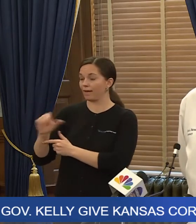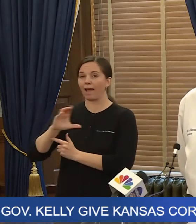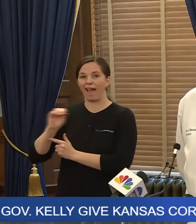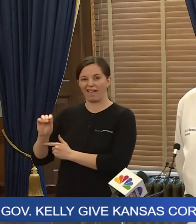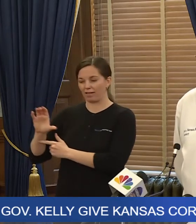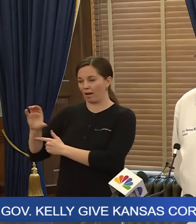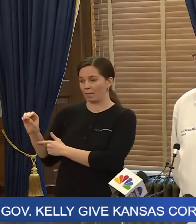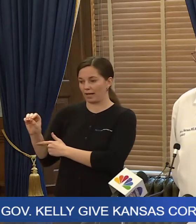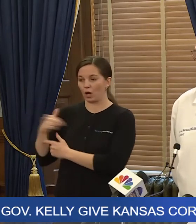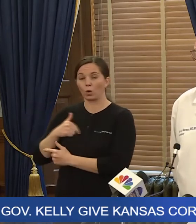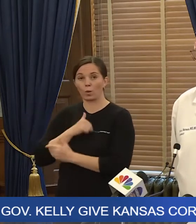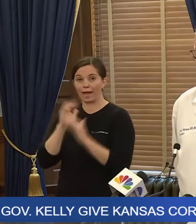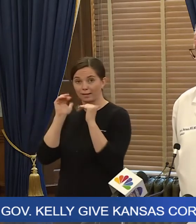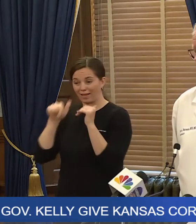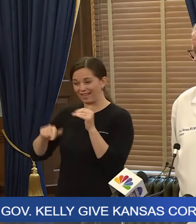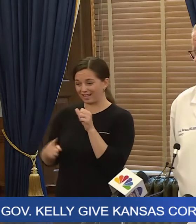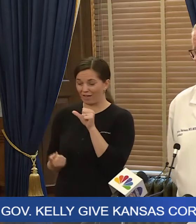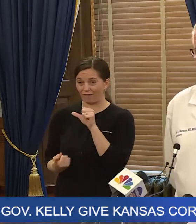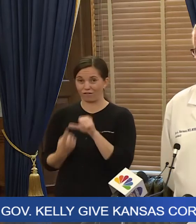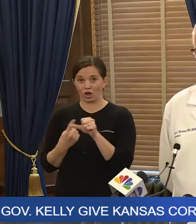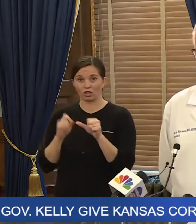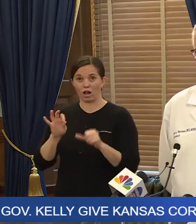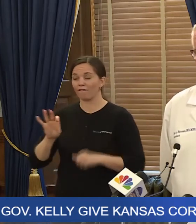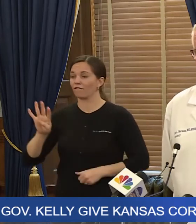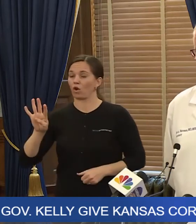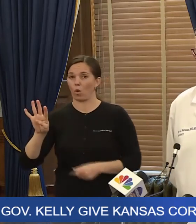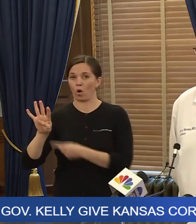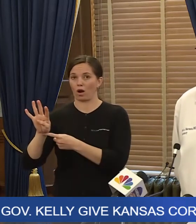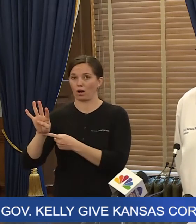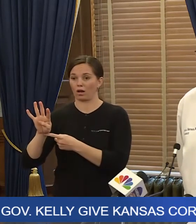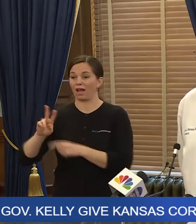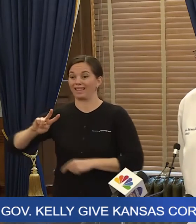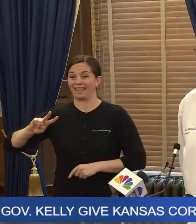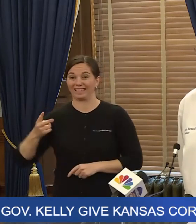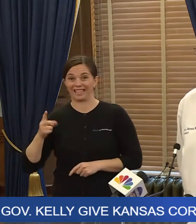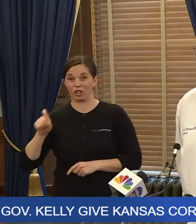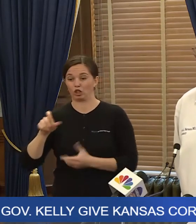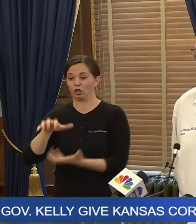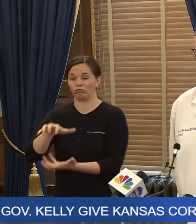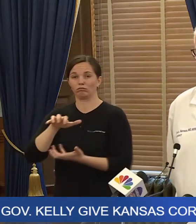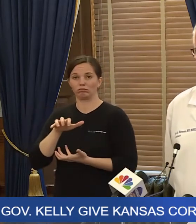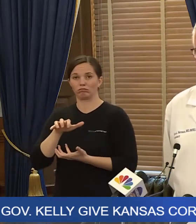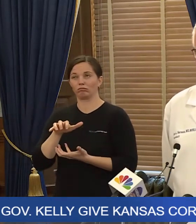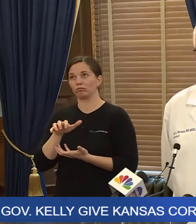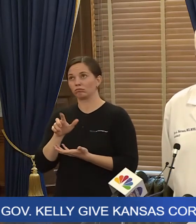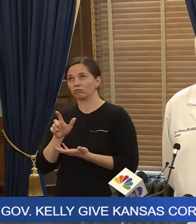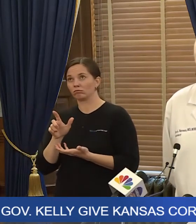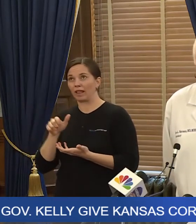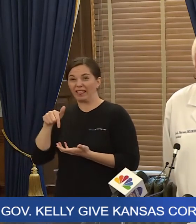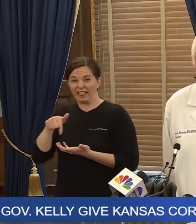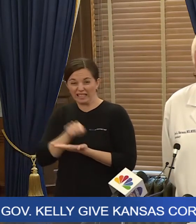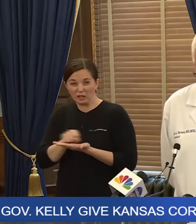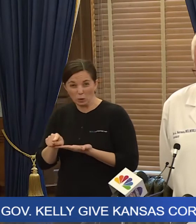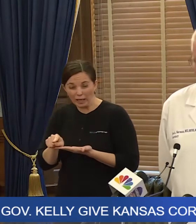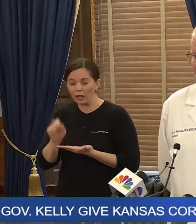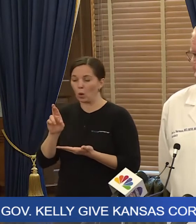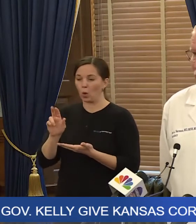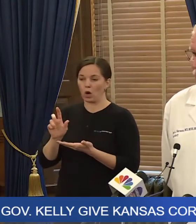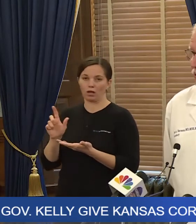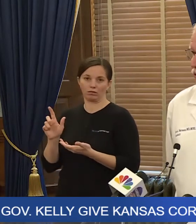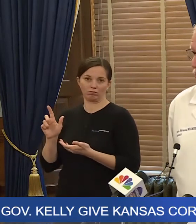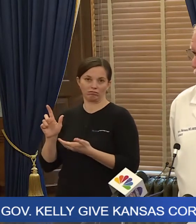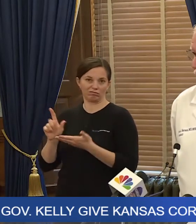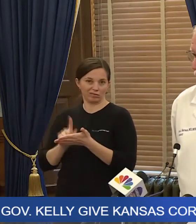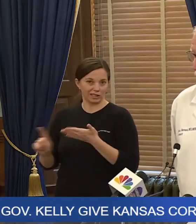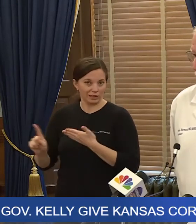we expect that this will be the first of perhaps 4 shipments. The second shipment should occur later this week or next week, and hopefully it will be